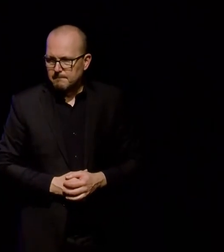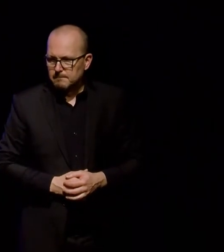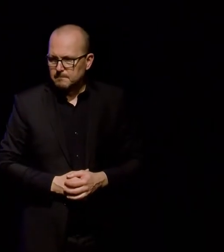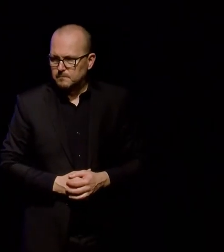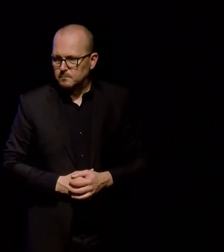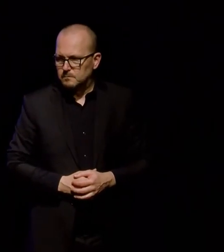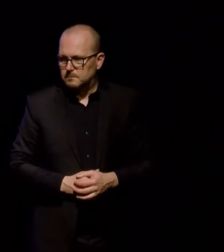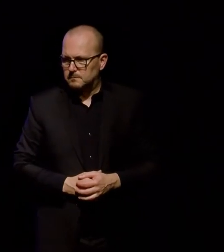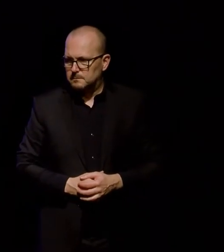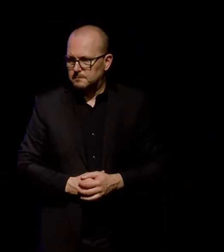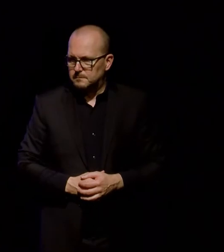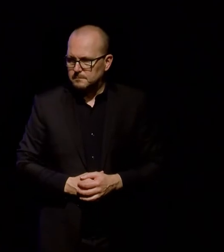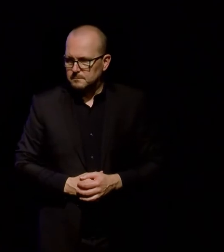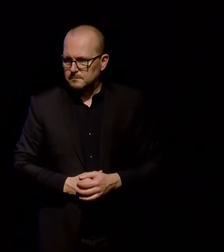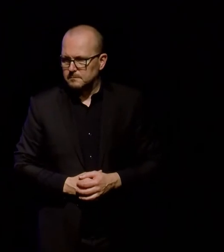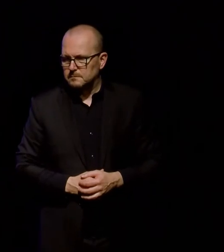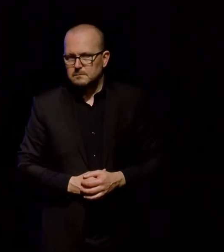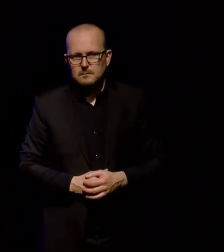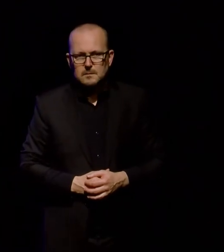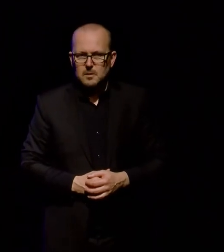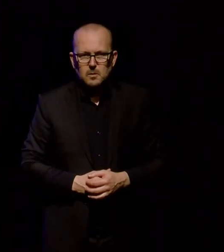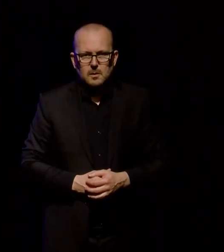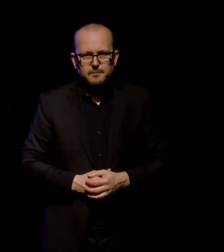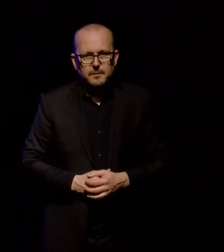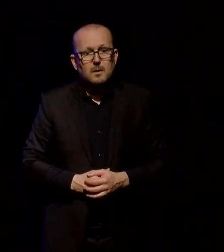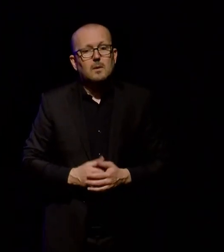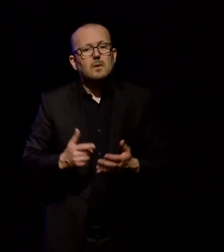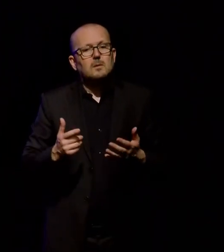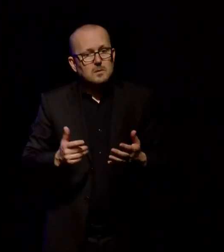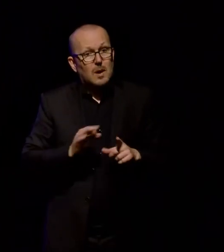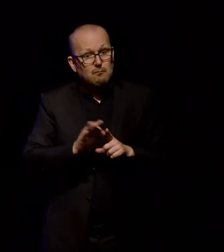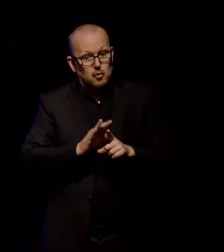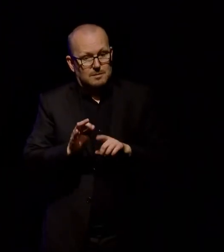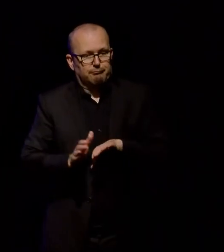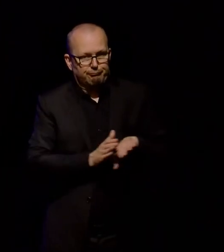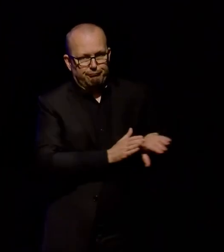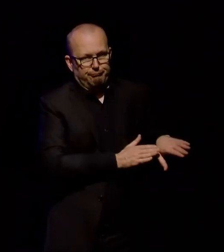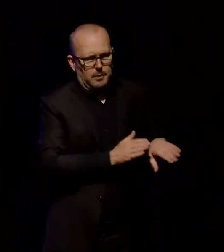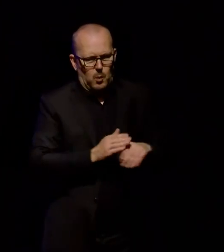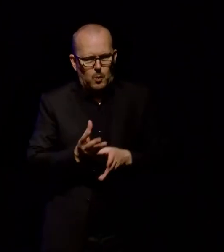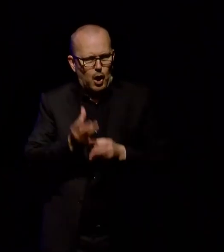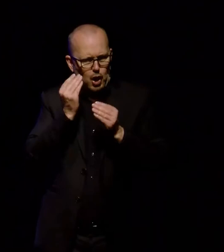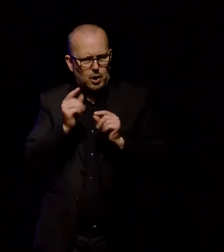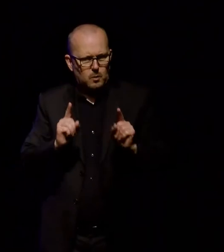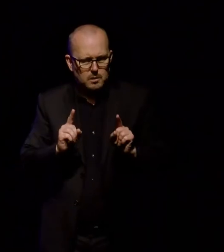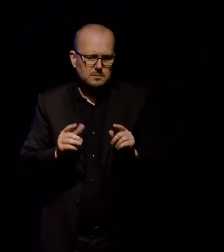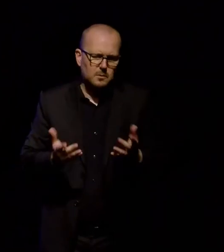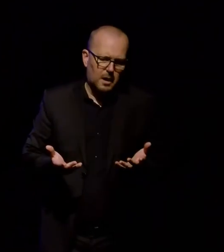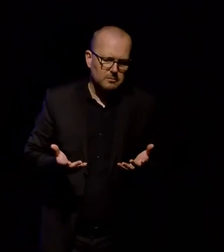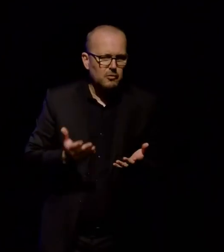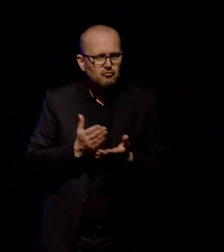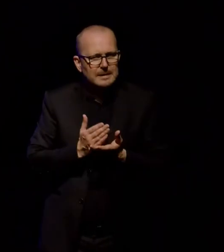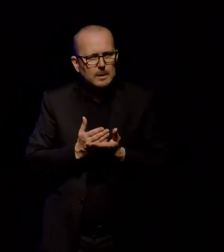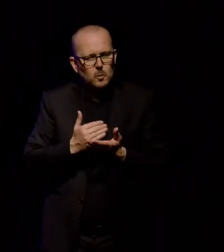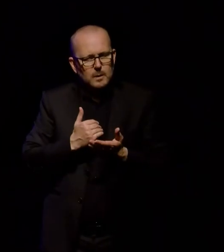Putting aside all the improvements that we introduced, what did we learn from this project? We still need some time to really fine-tune how